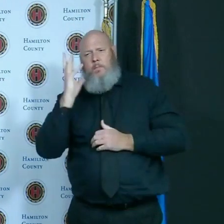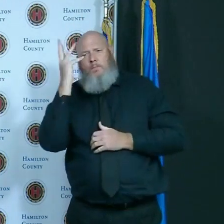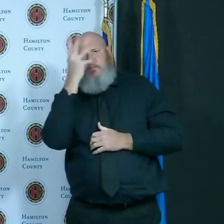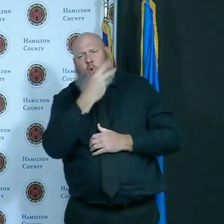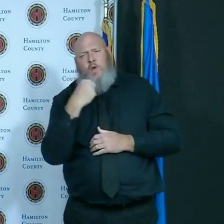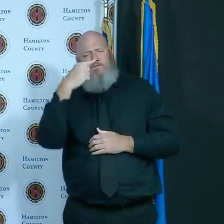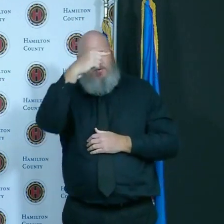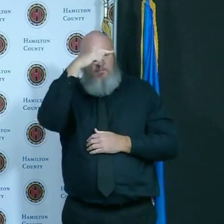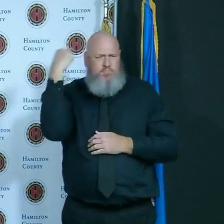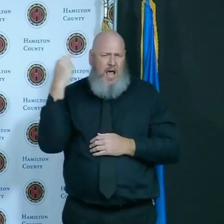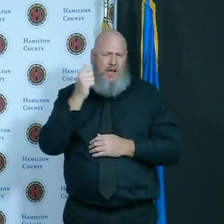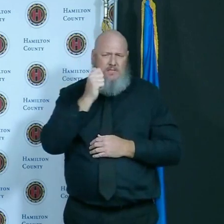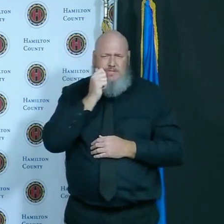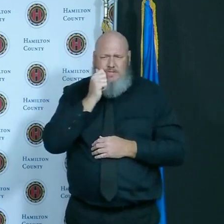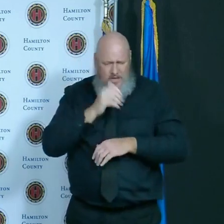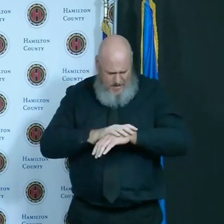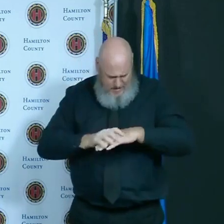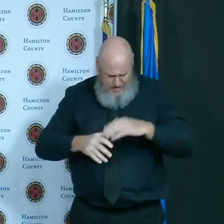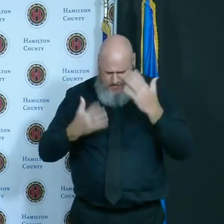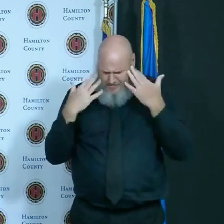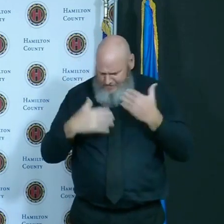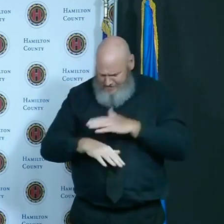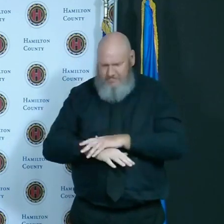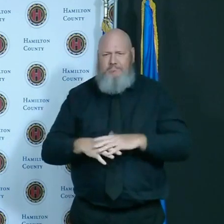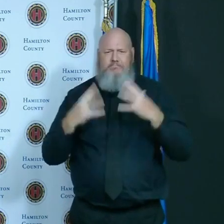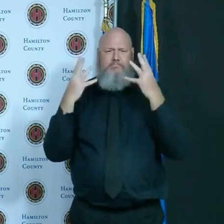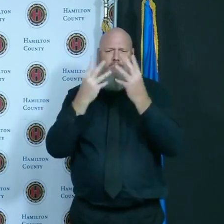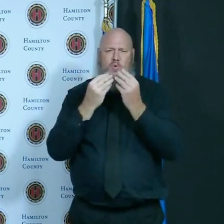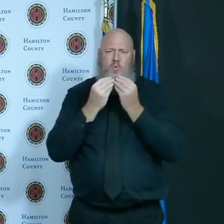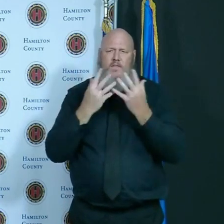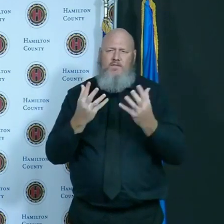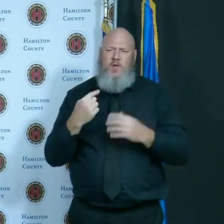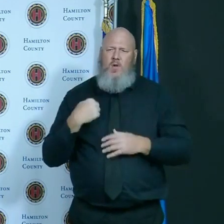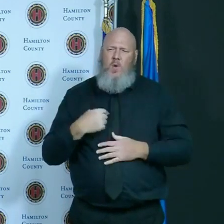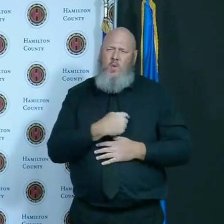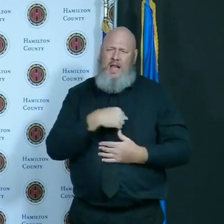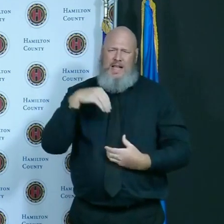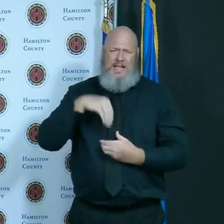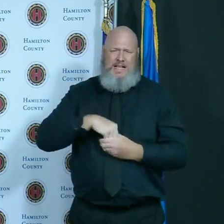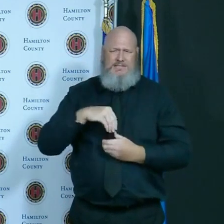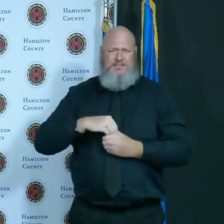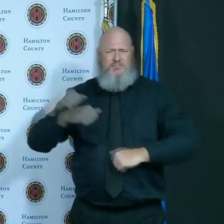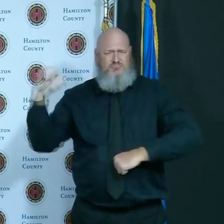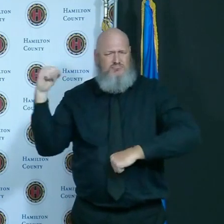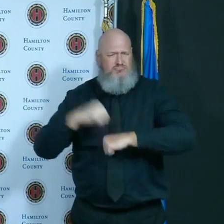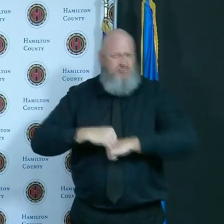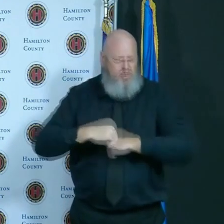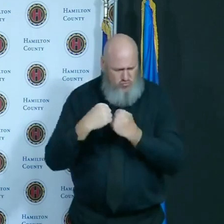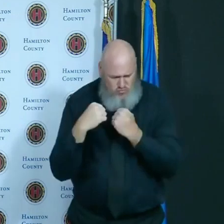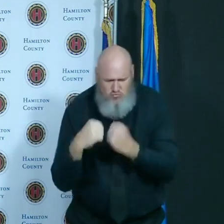We are not new to this struggle. We show the world how to overcome struggle.